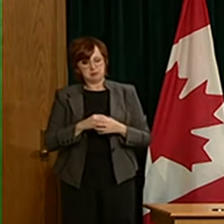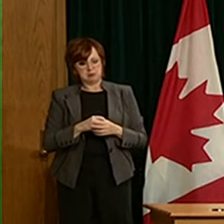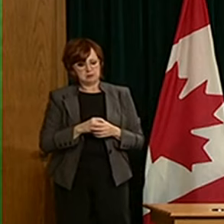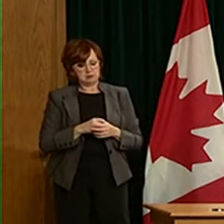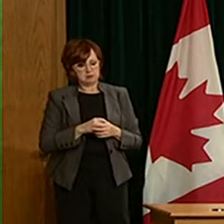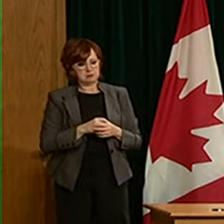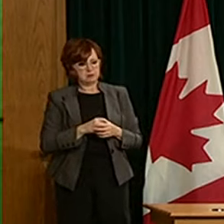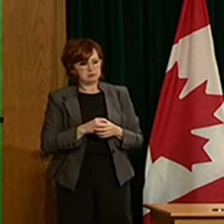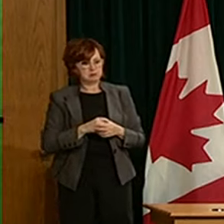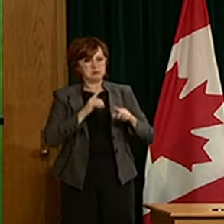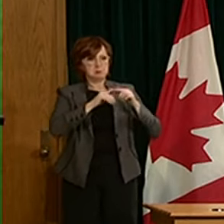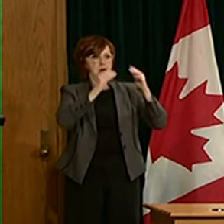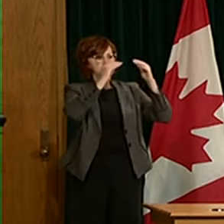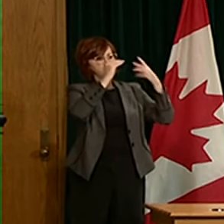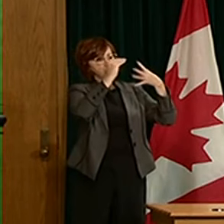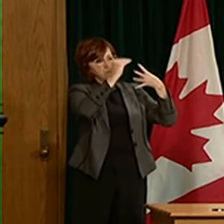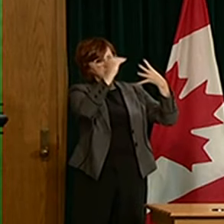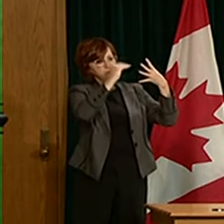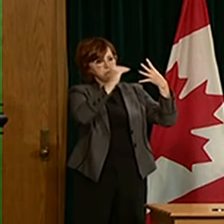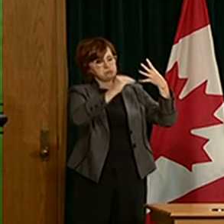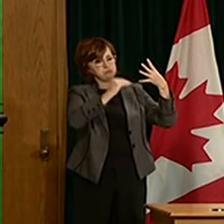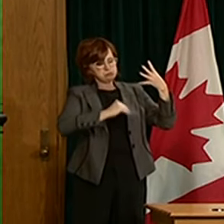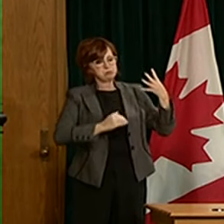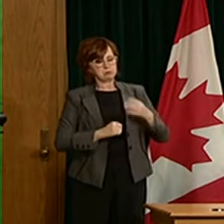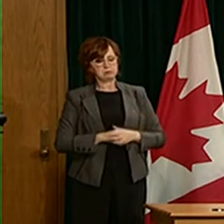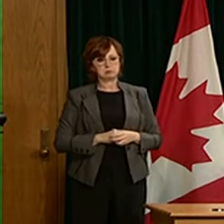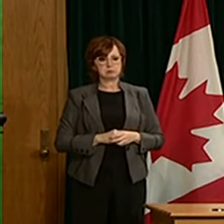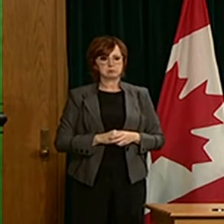different scenarios. Next slide.